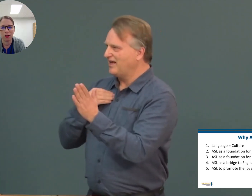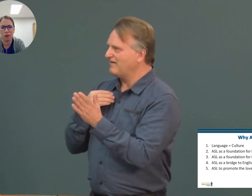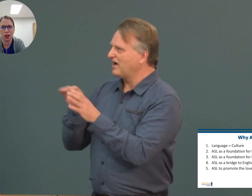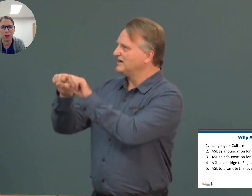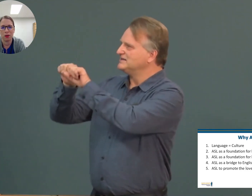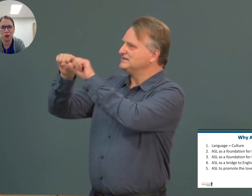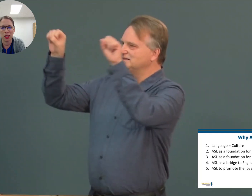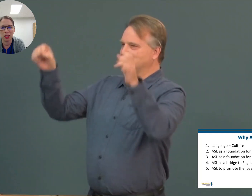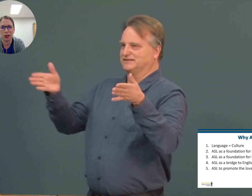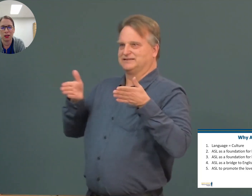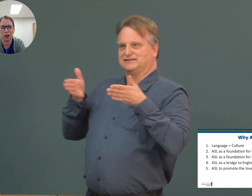the community